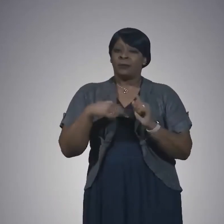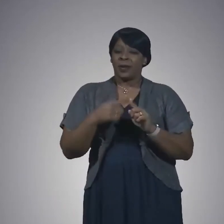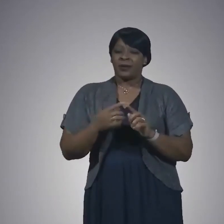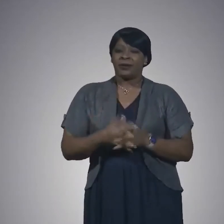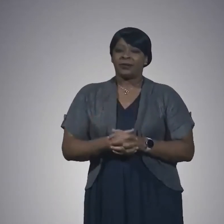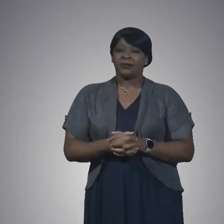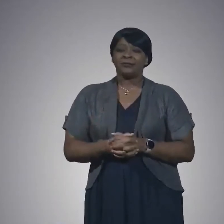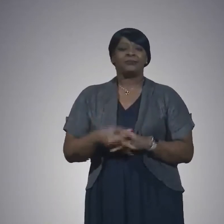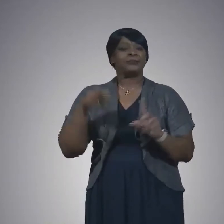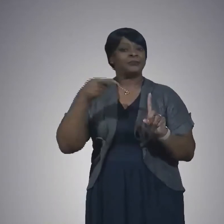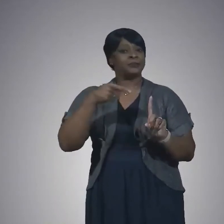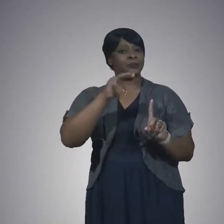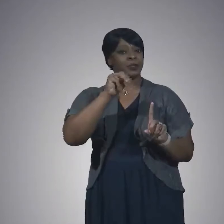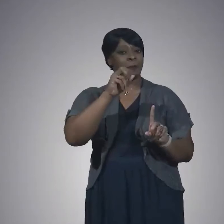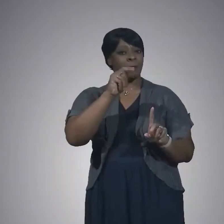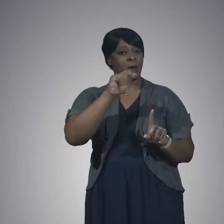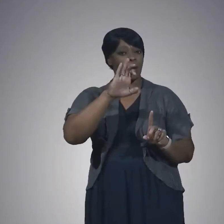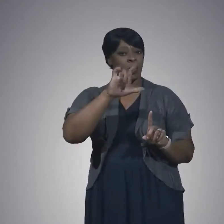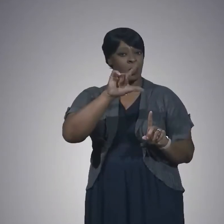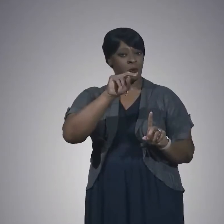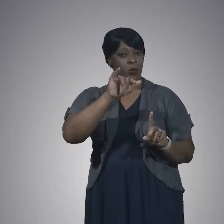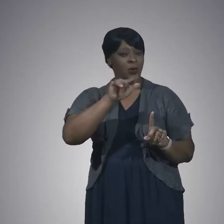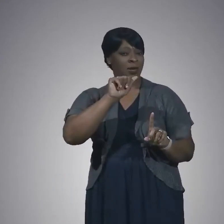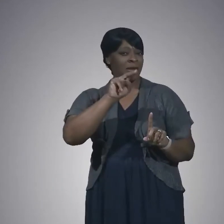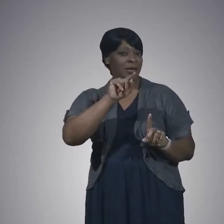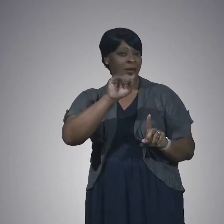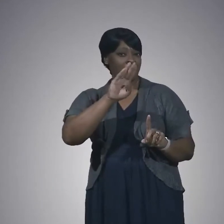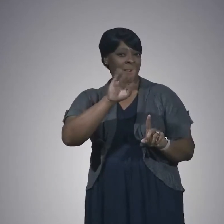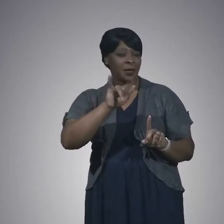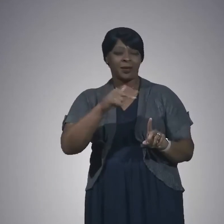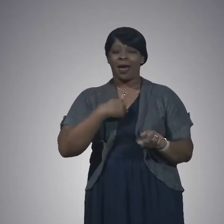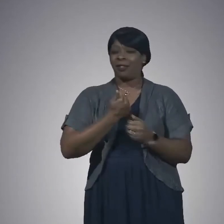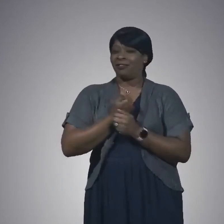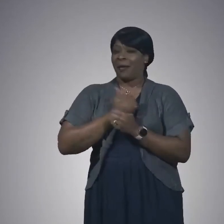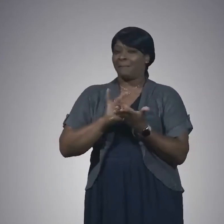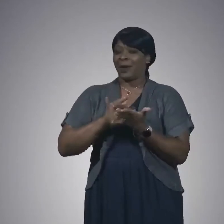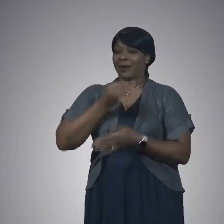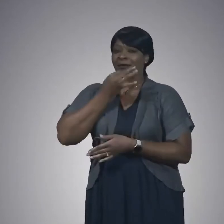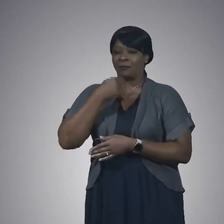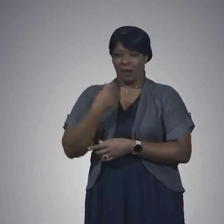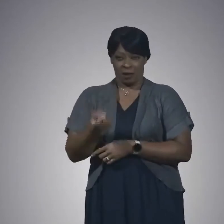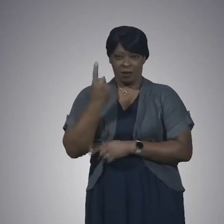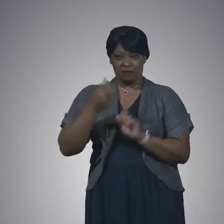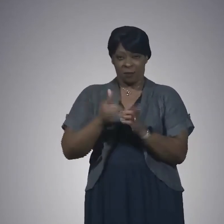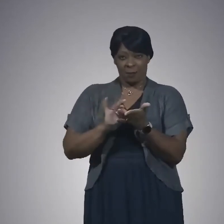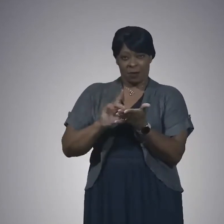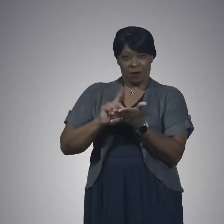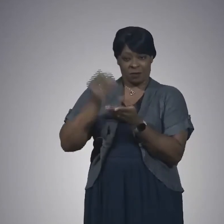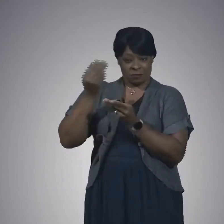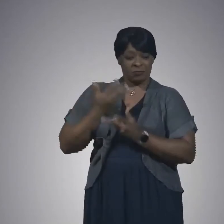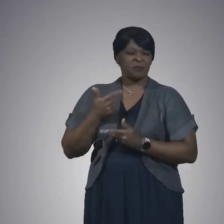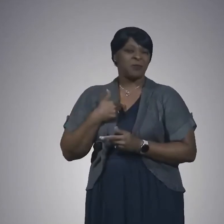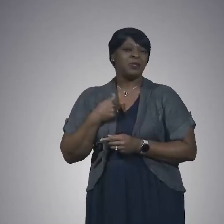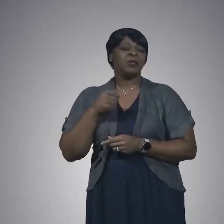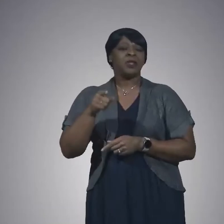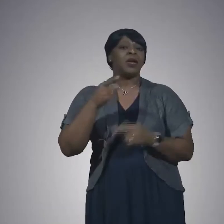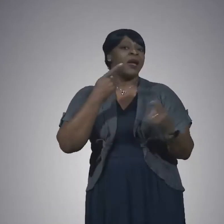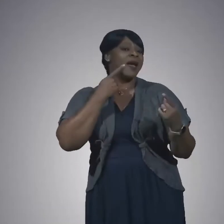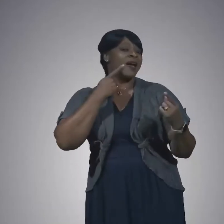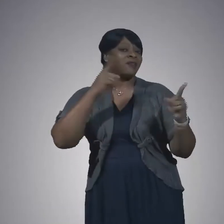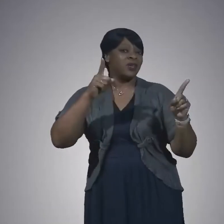with respect to the monoclonal antibodies, again, I'm not a medical expert, but as I understand from our medical doctors, they are